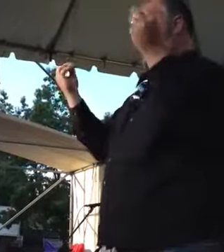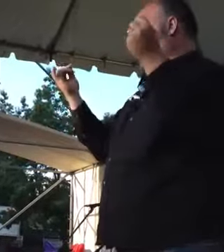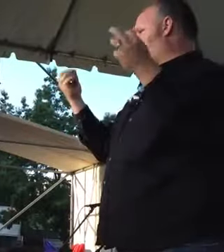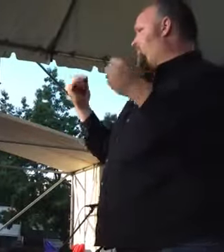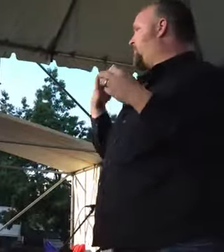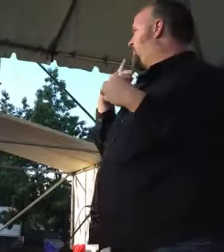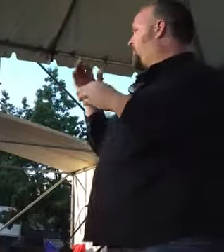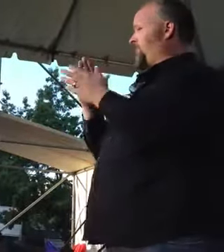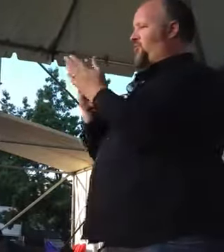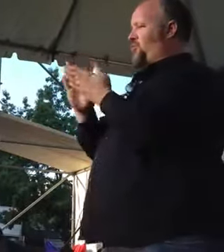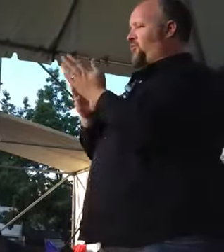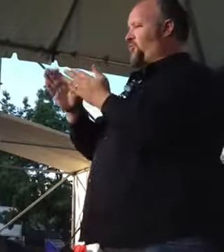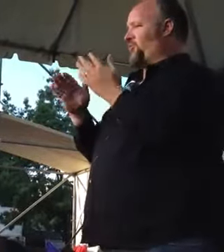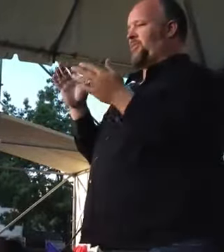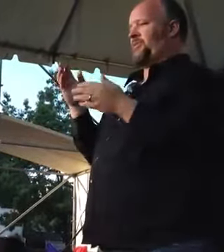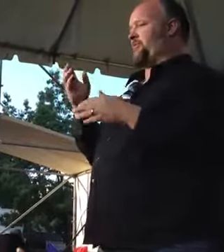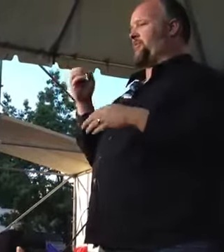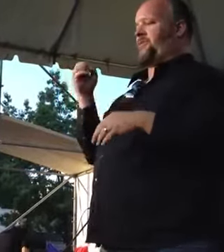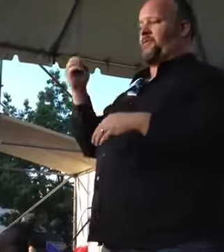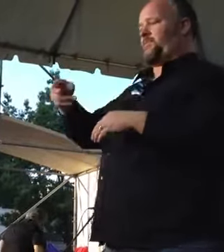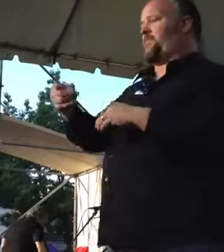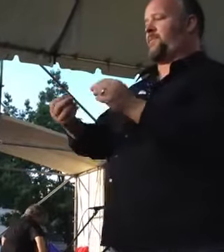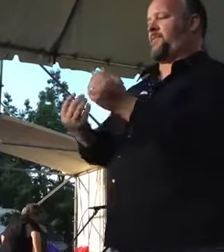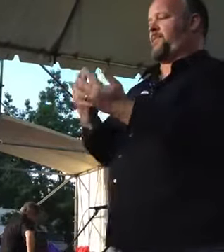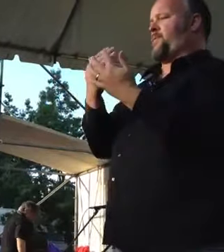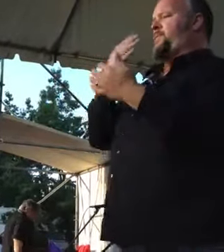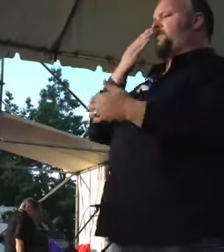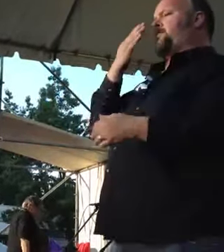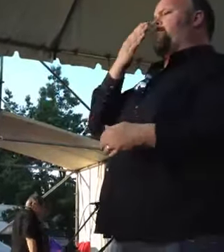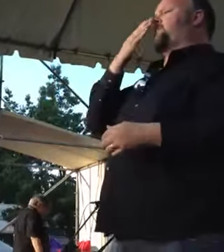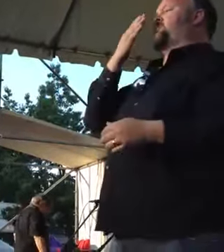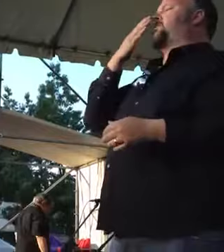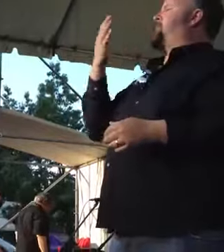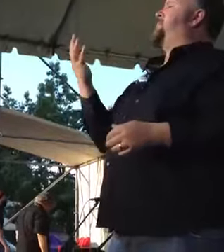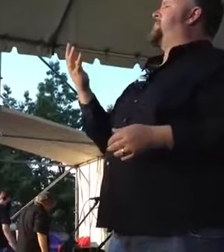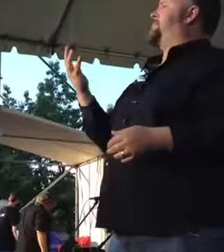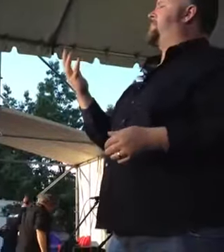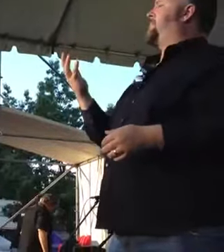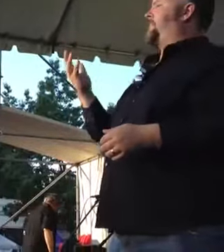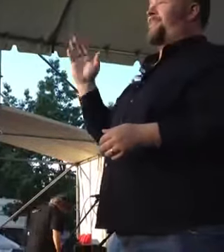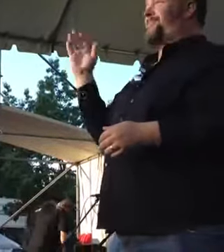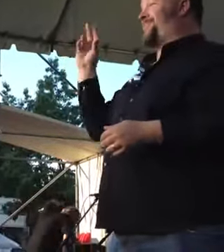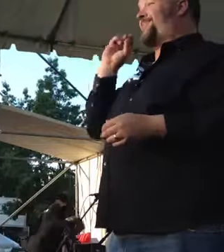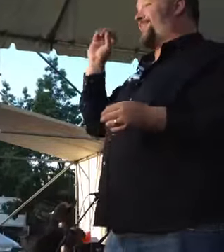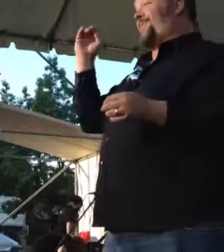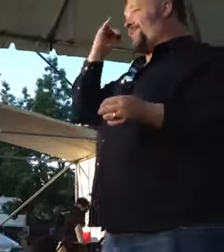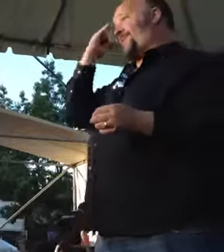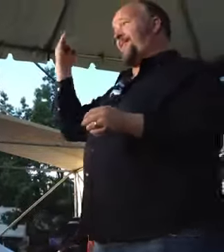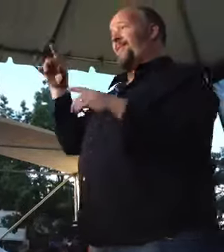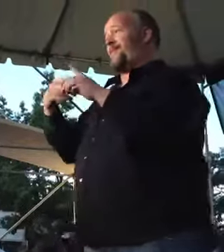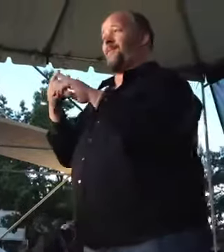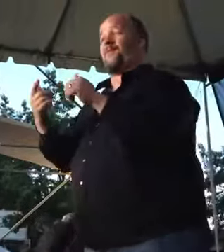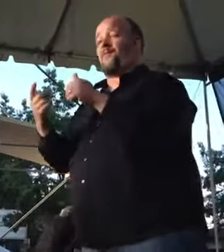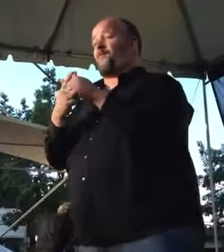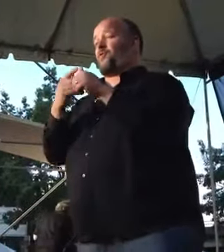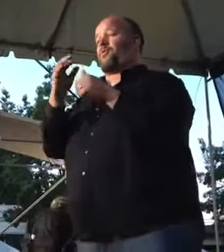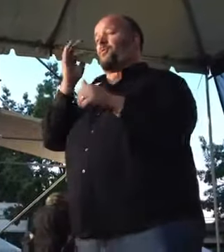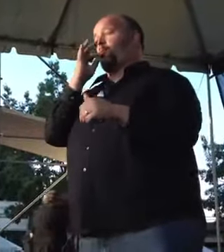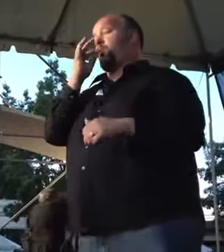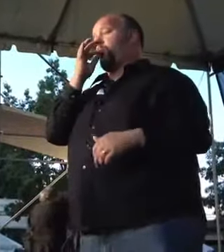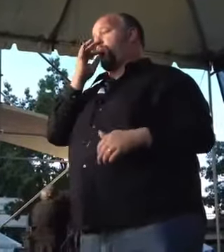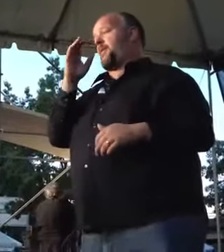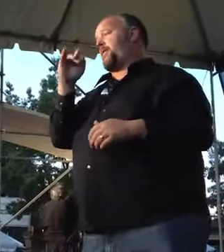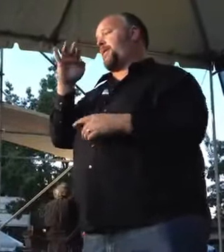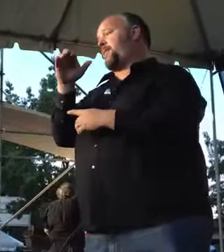and trying to rub it off and maybe throwing it in the fire and smelling that sweet smell. We have no idea when people first started smoking